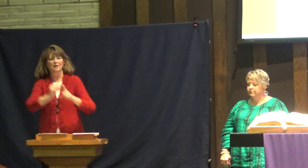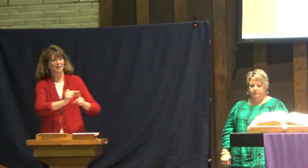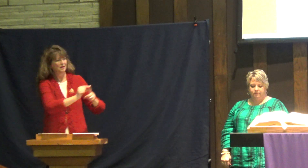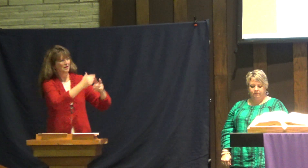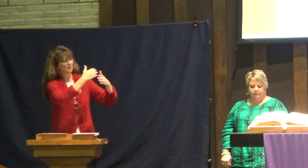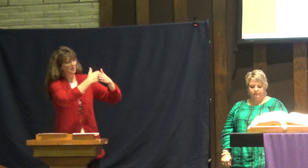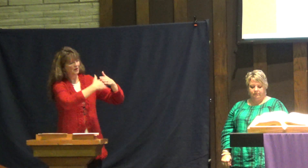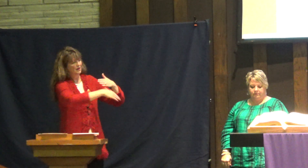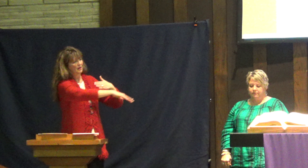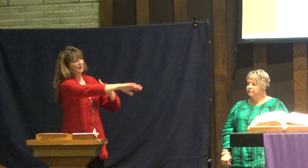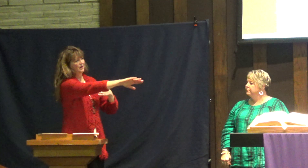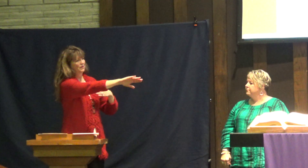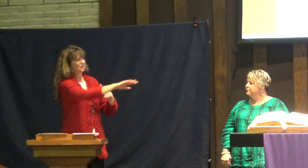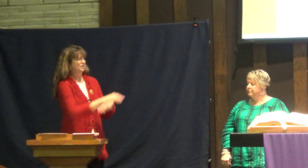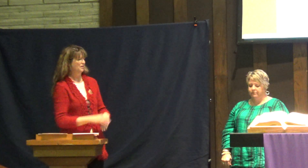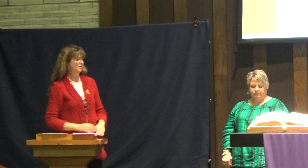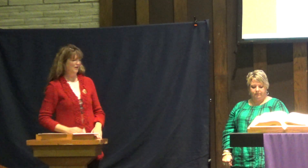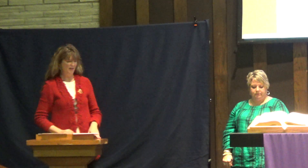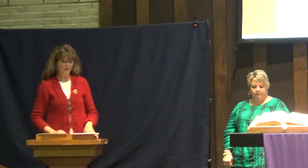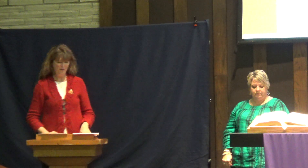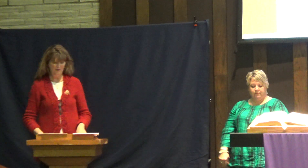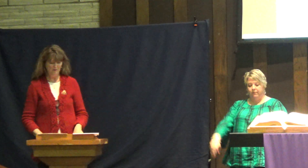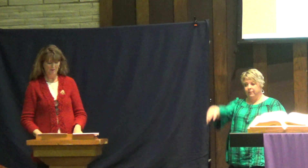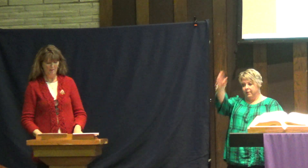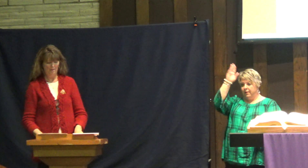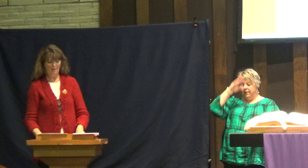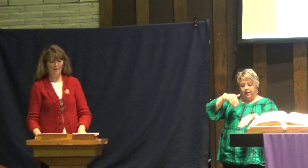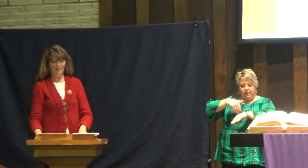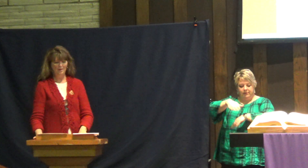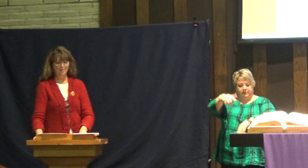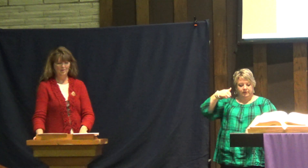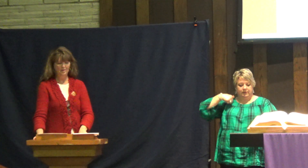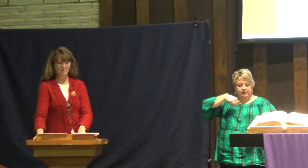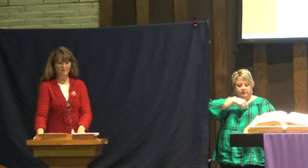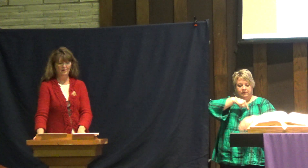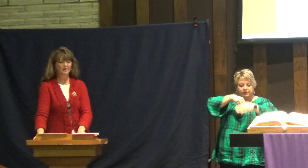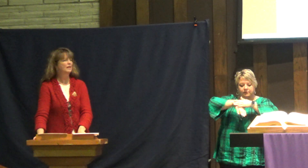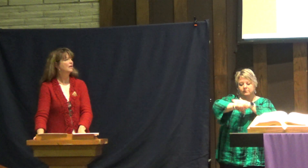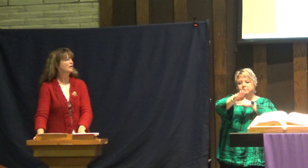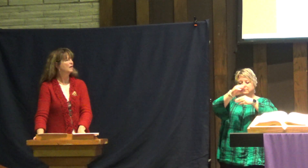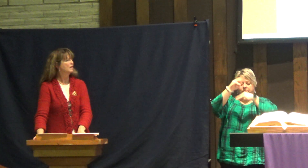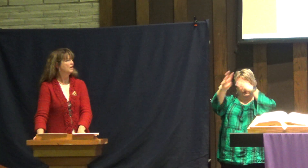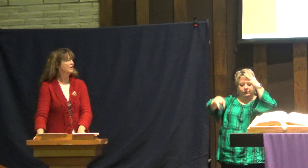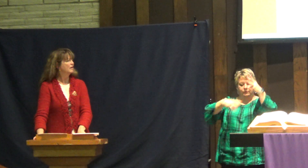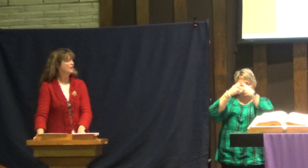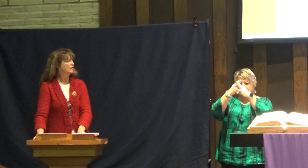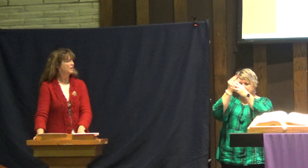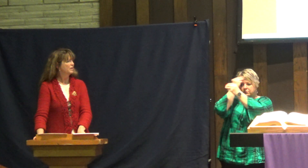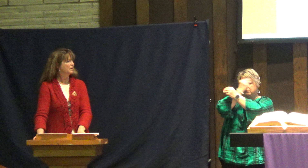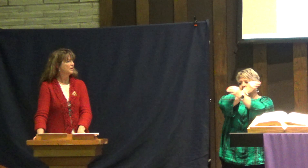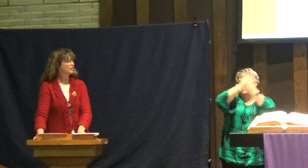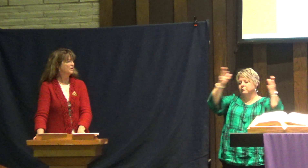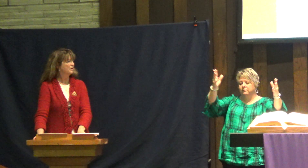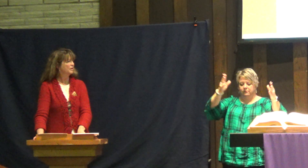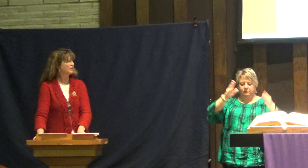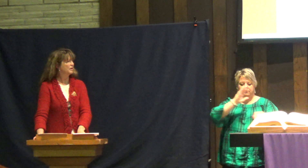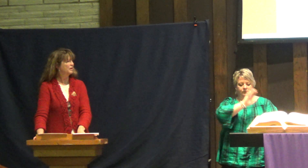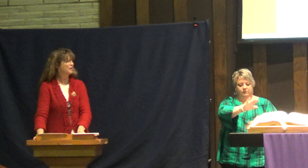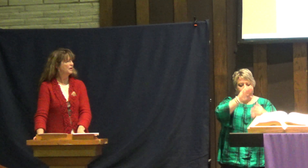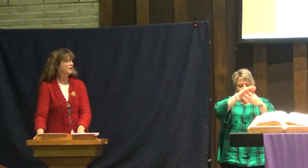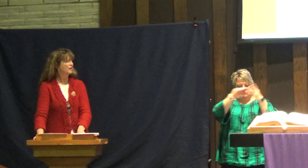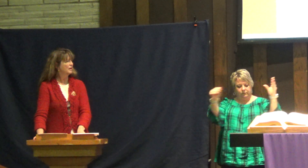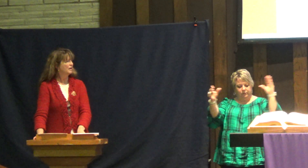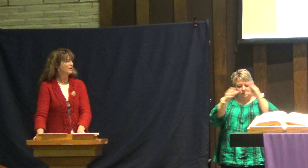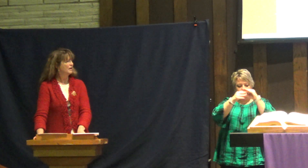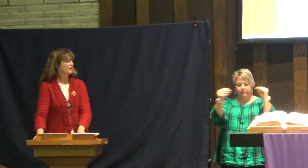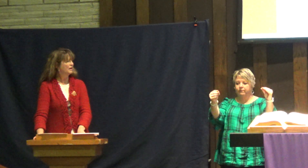the Word became flesh. God sends us into the world to